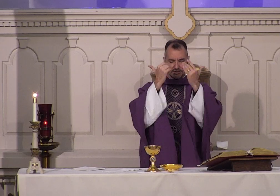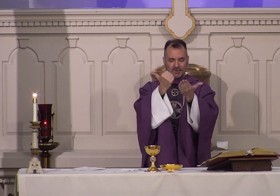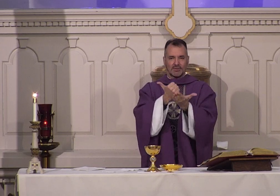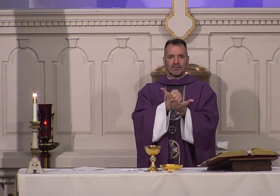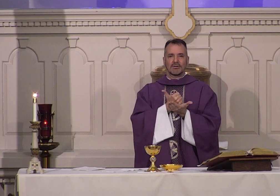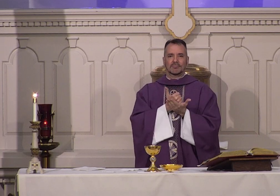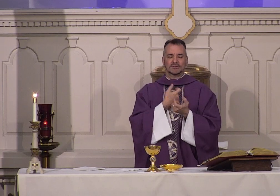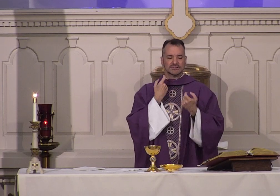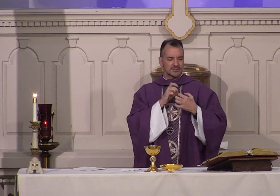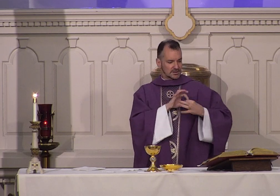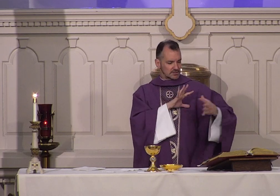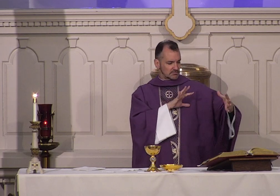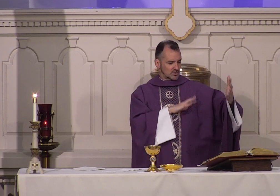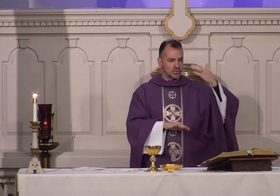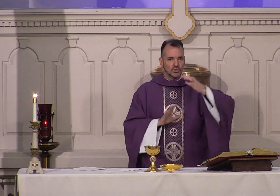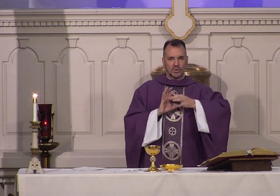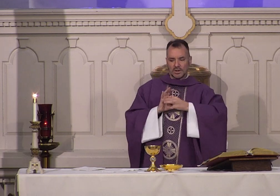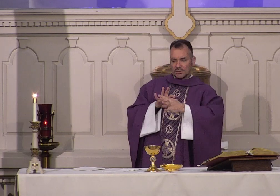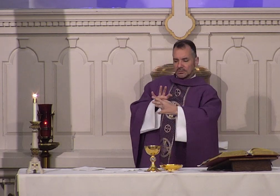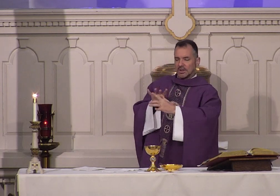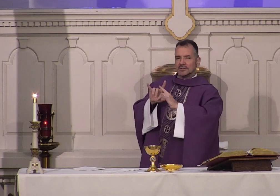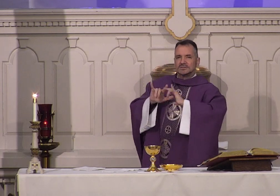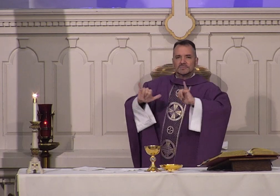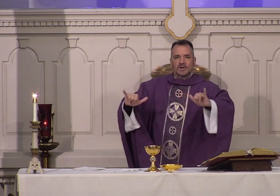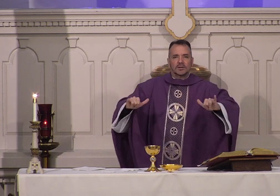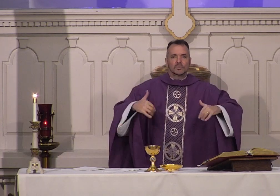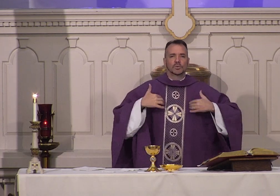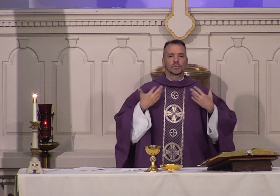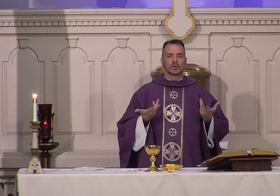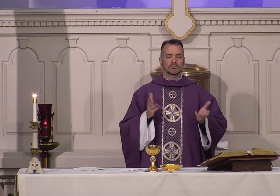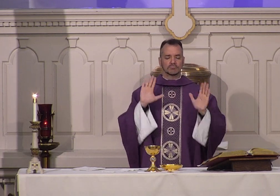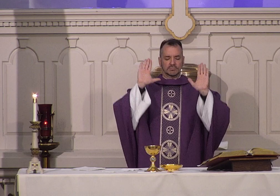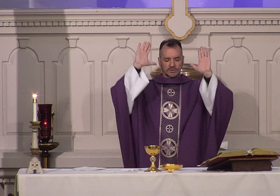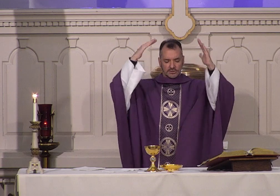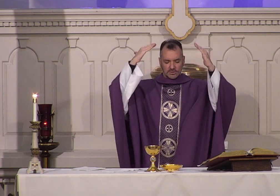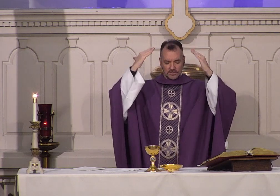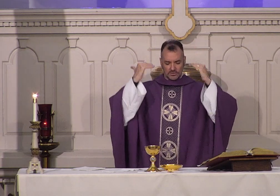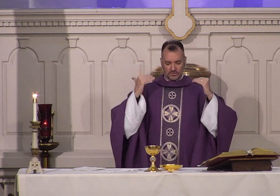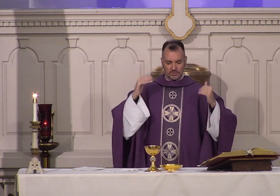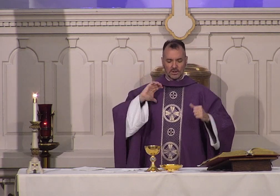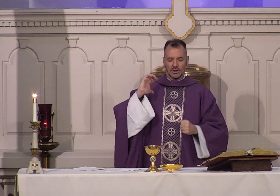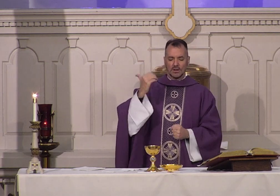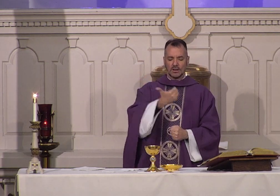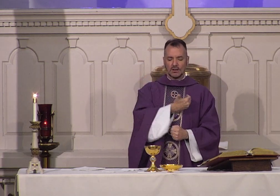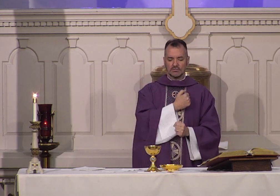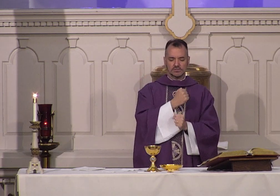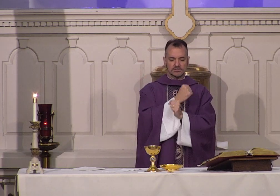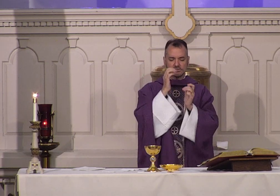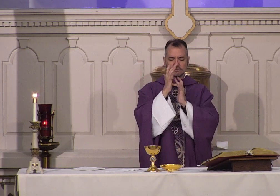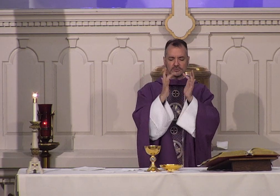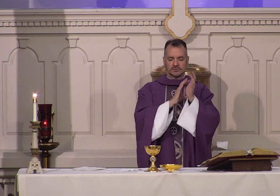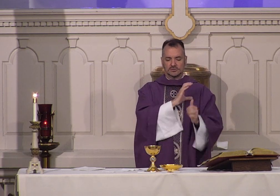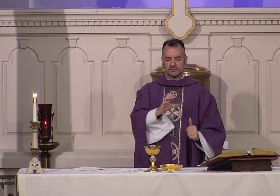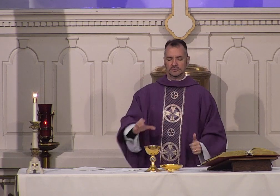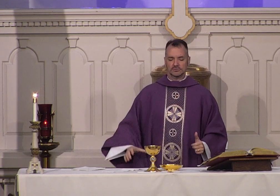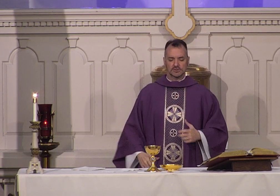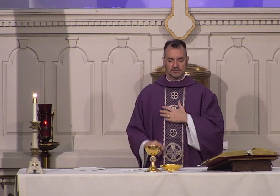mercy, we may be always free from sin and safe from all distress, as we await the blessed hope and the coming